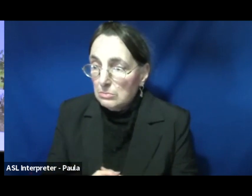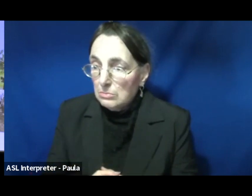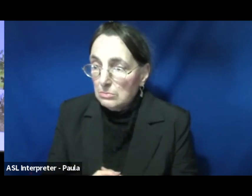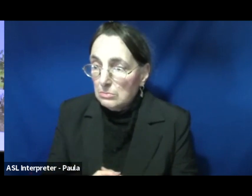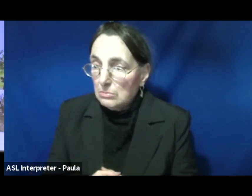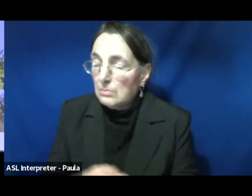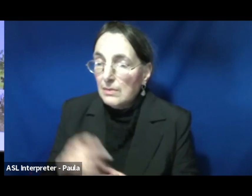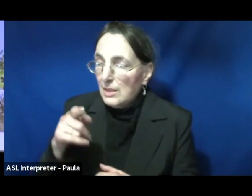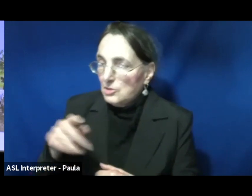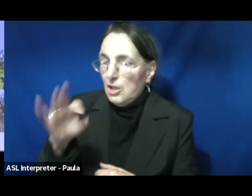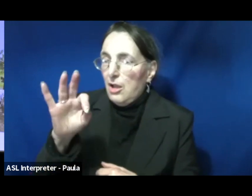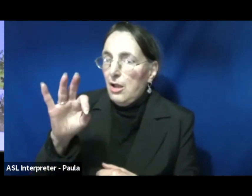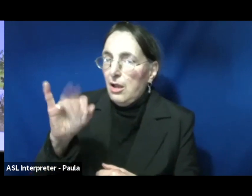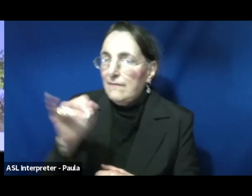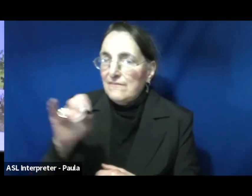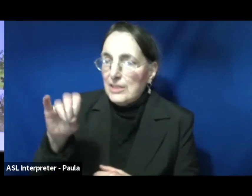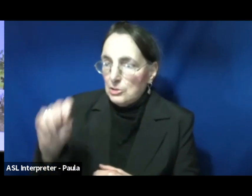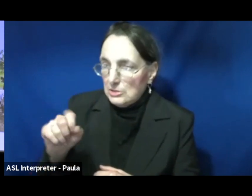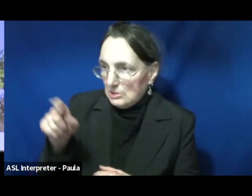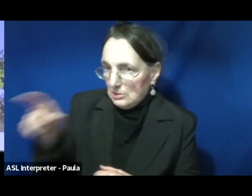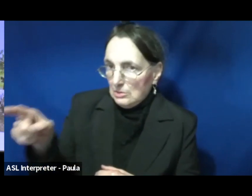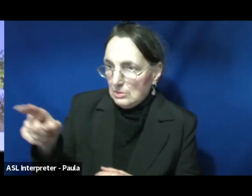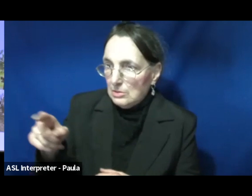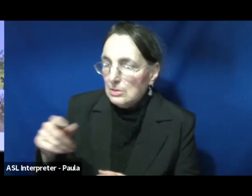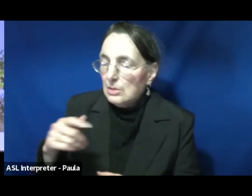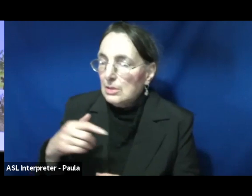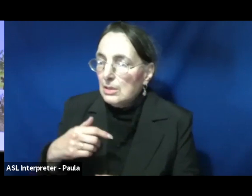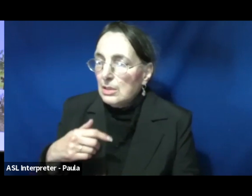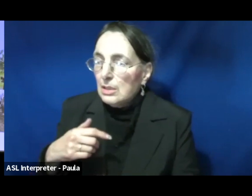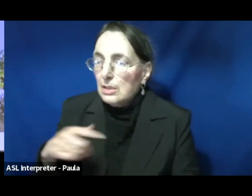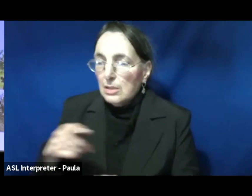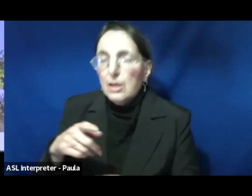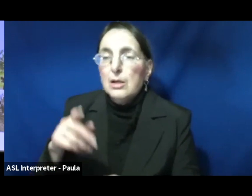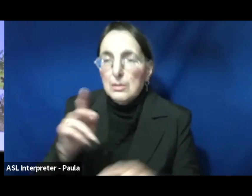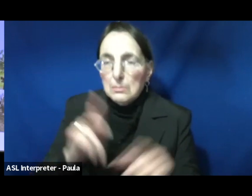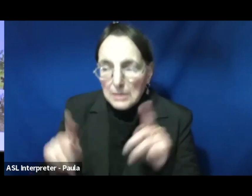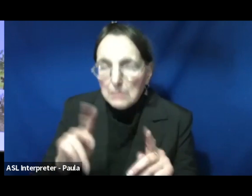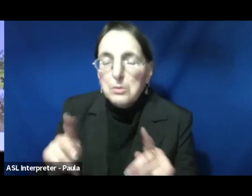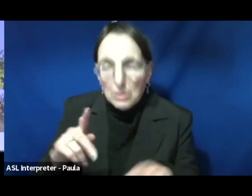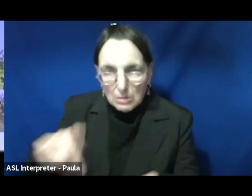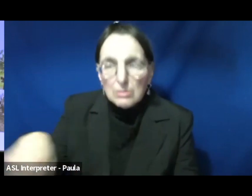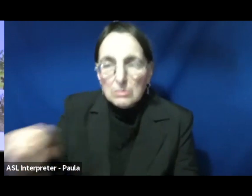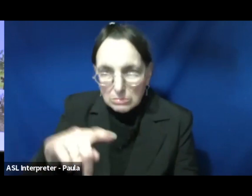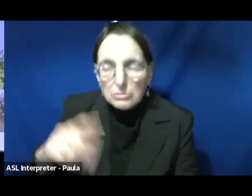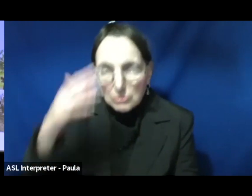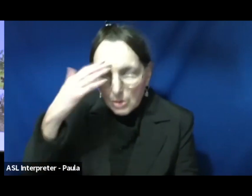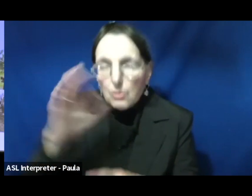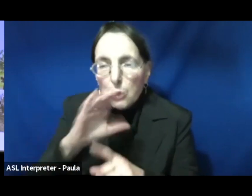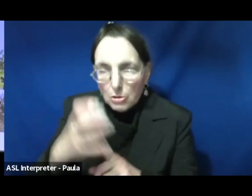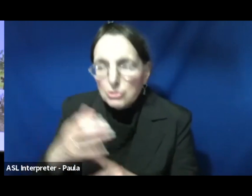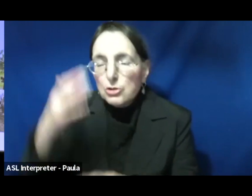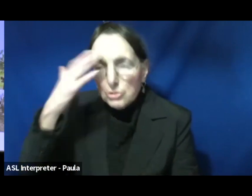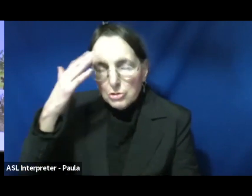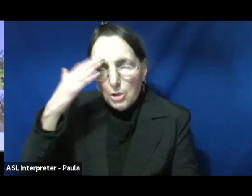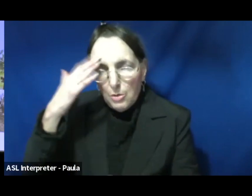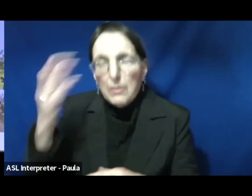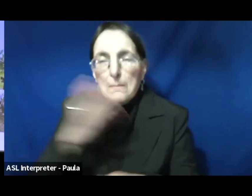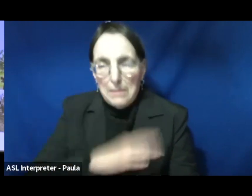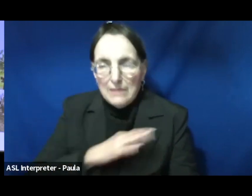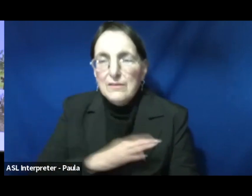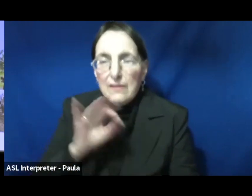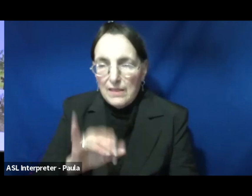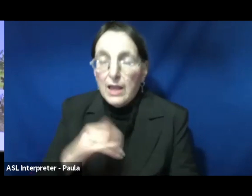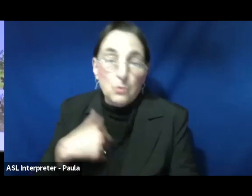we're trying to clear up, right? We're burning that stuff. So my cultural burners in the room, you know what this is about, you know the benefits of doing this, I'm doing it with them. We're having